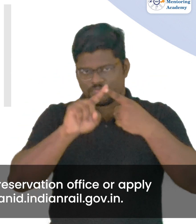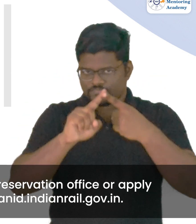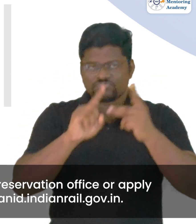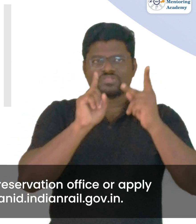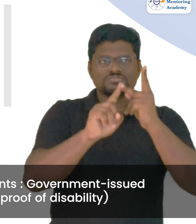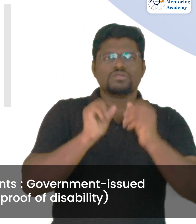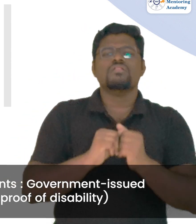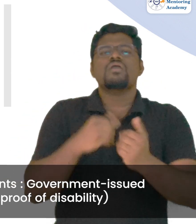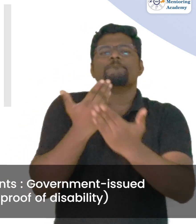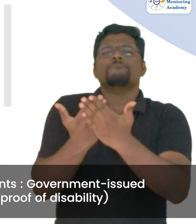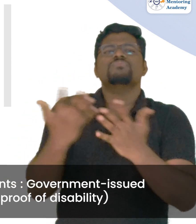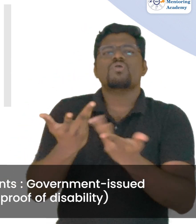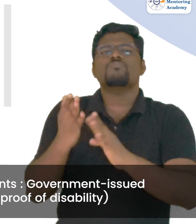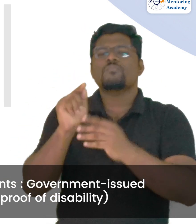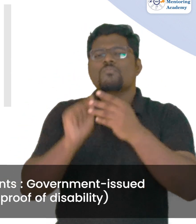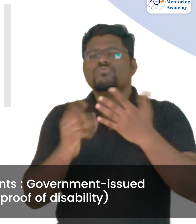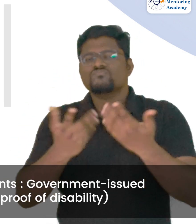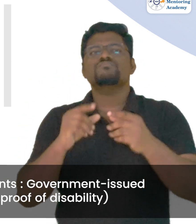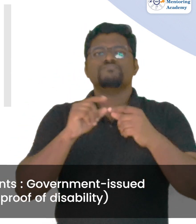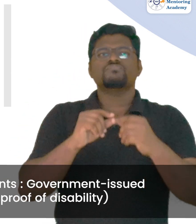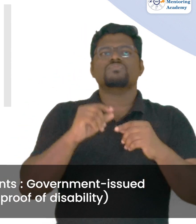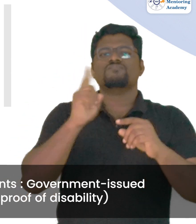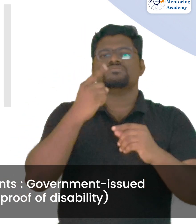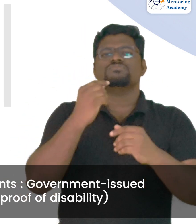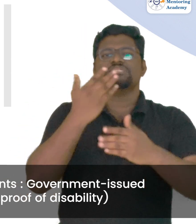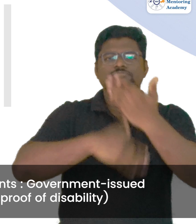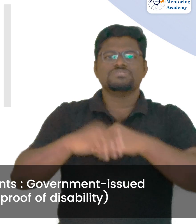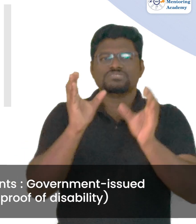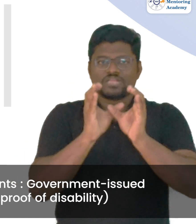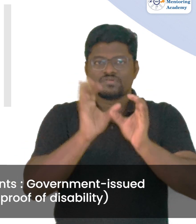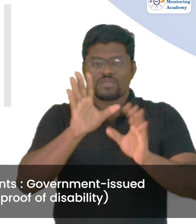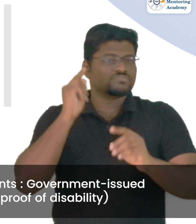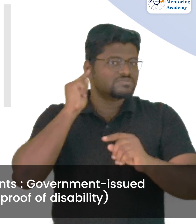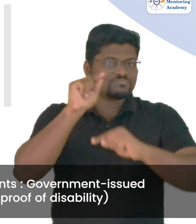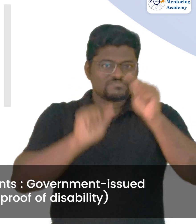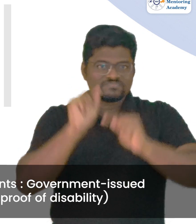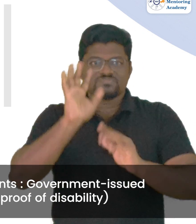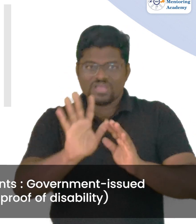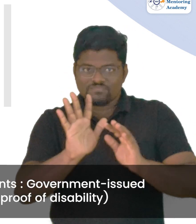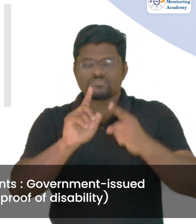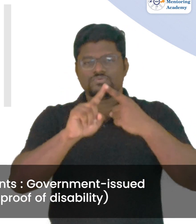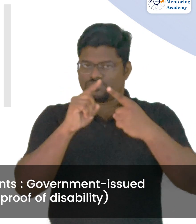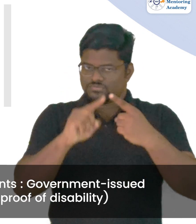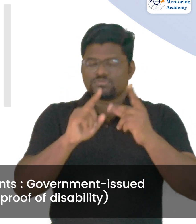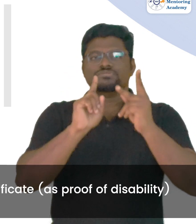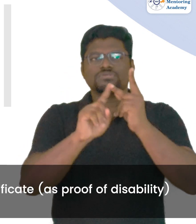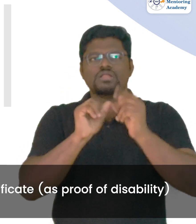divyangjanit.indianrail.gov.in. 2. Submit the required documents. Government-issued disability certificate as proof of